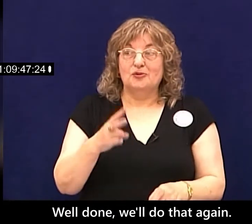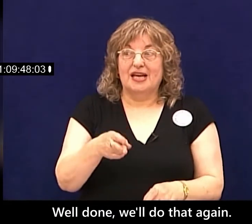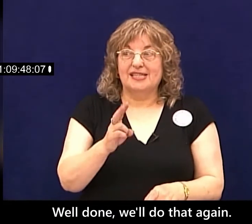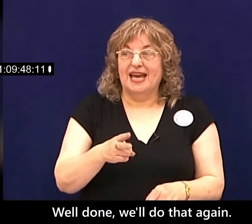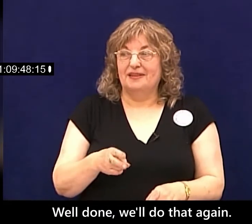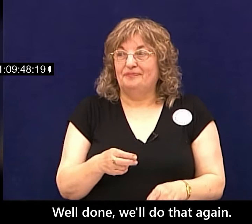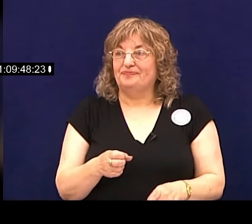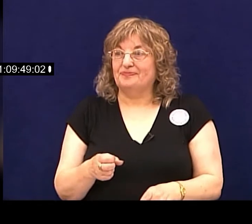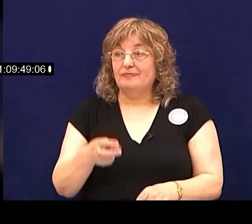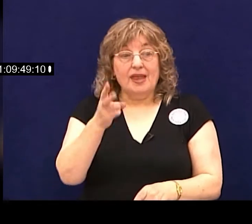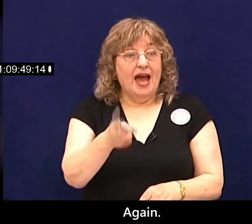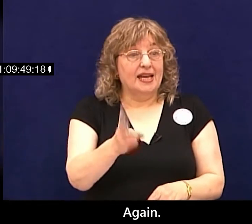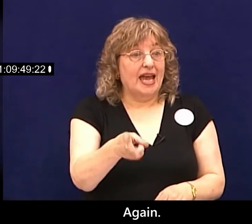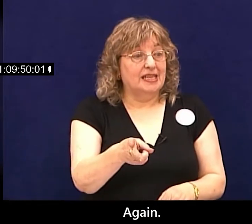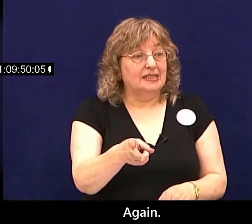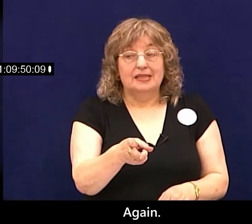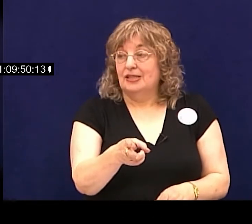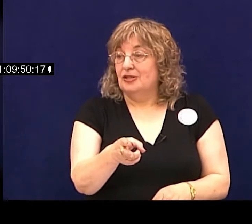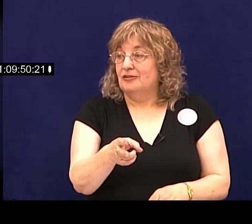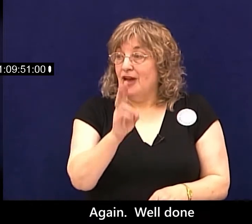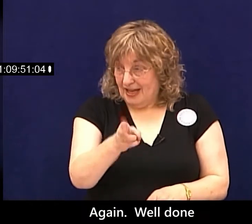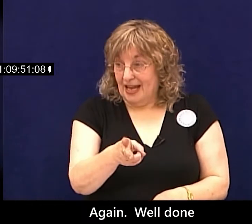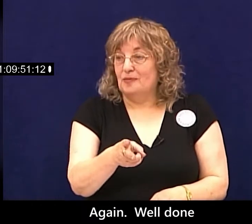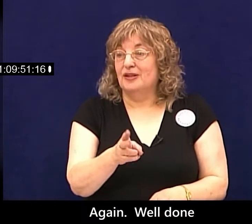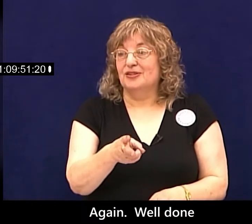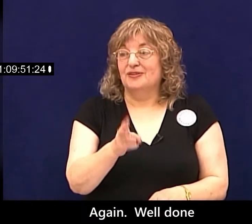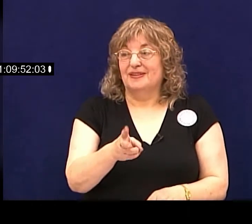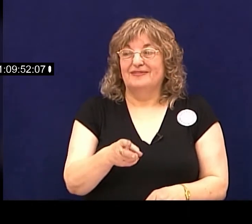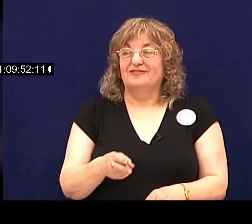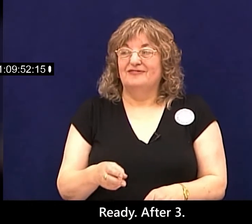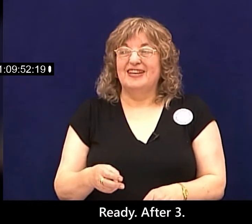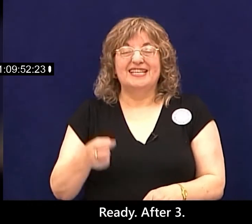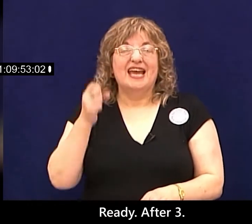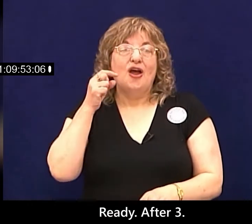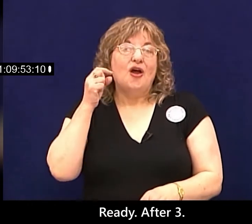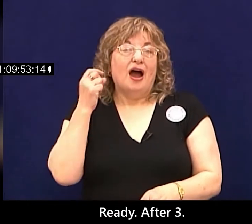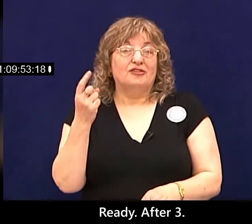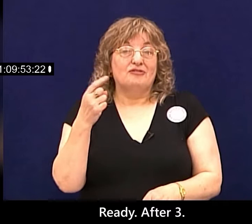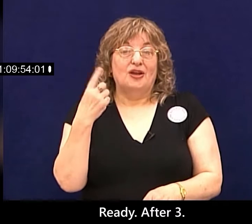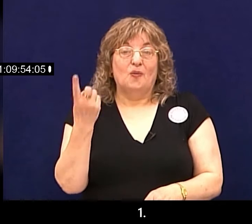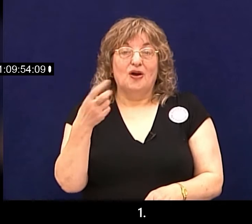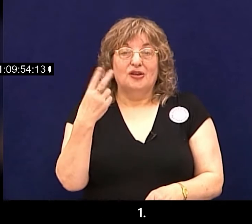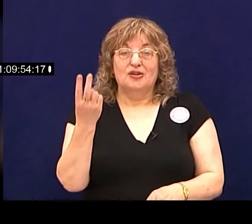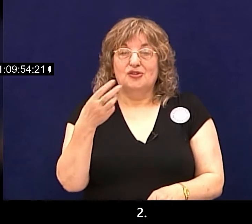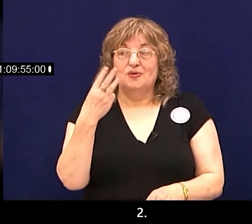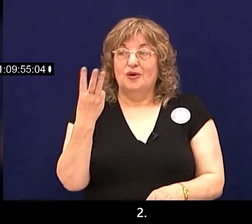that again. Again. Again. Well done. Ready? After 3. 1, 2,